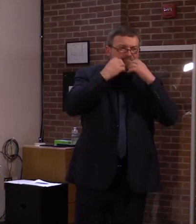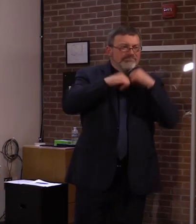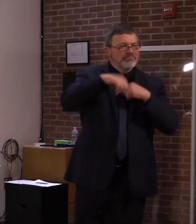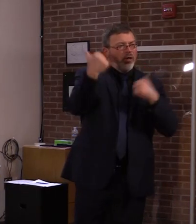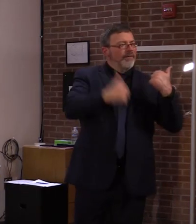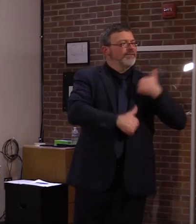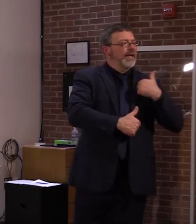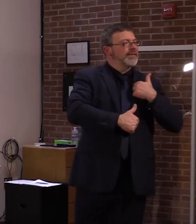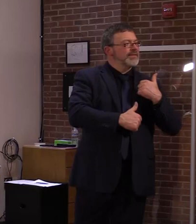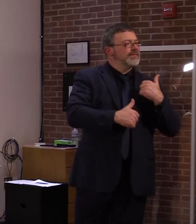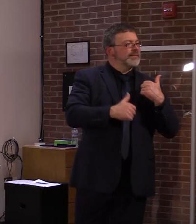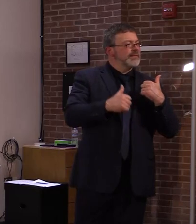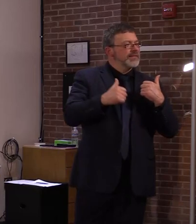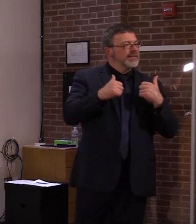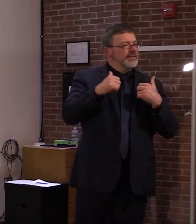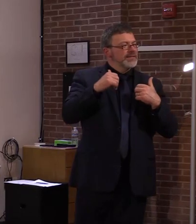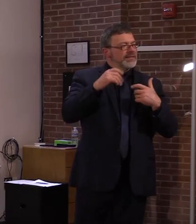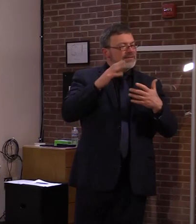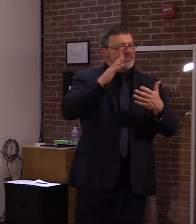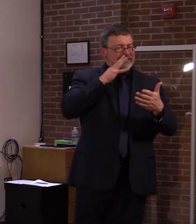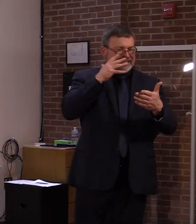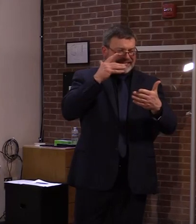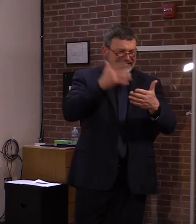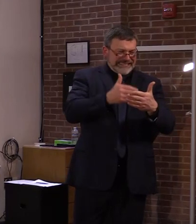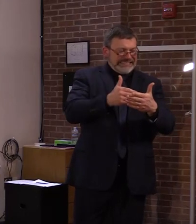Veterans Day is very poignant indeed.